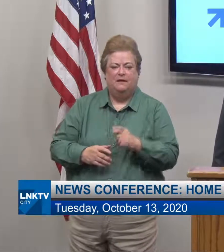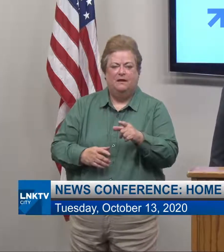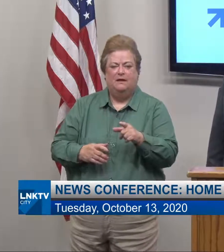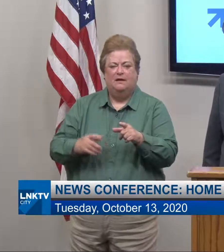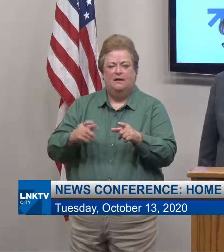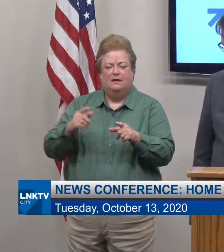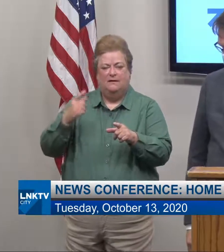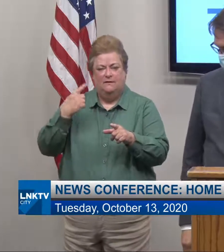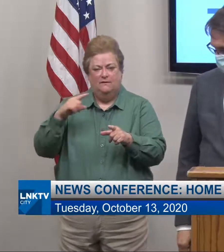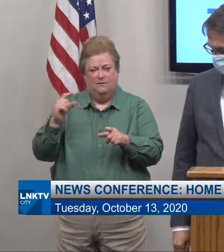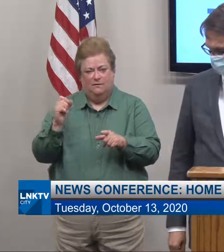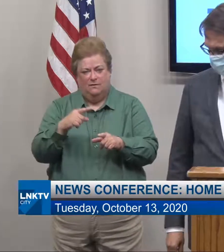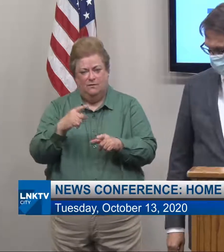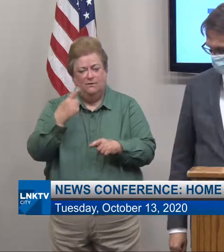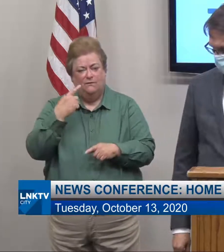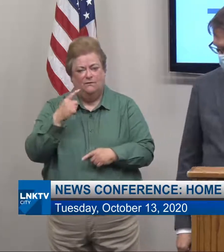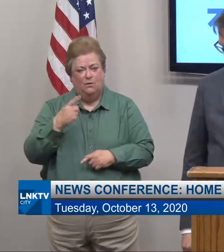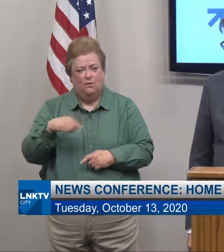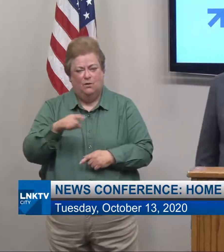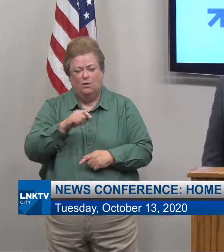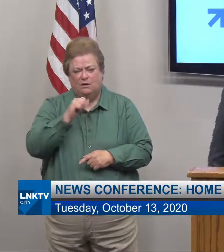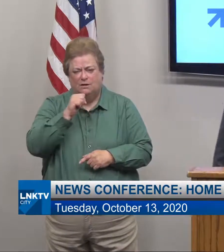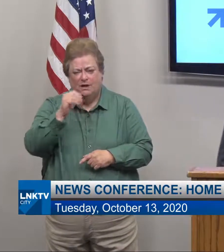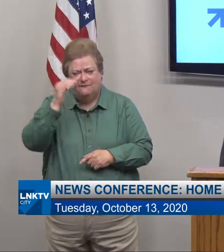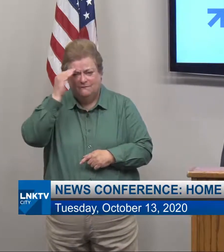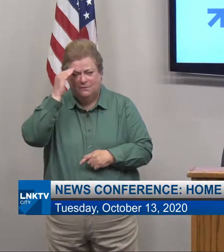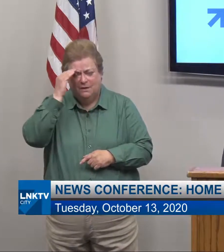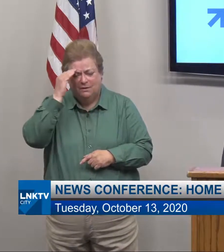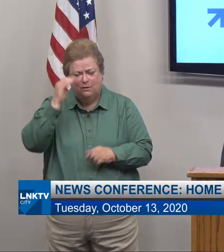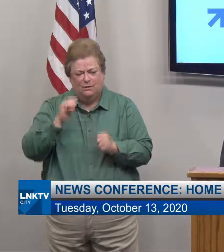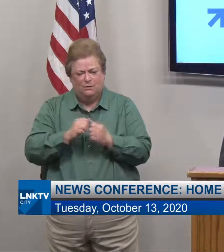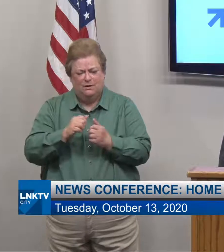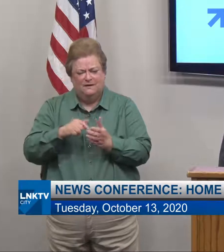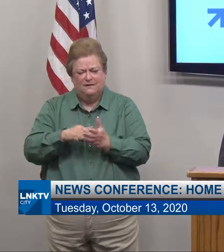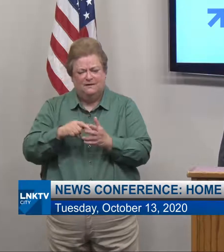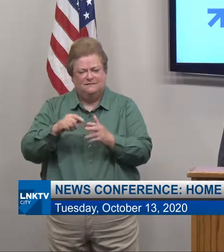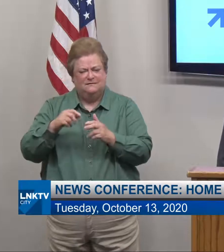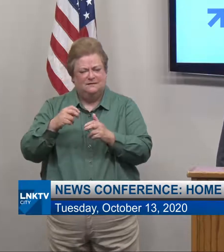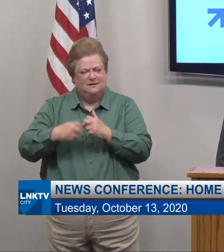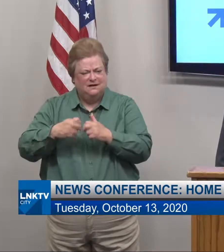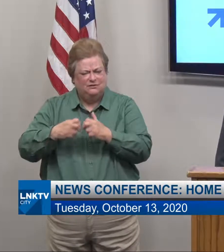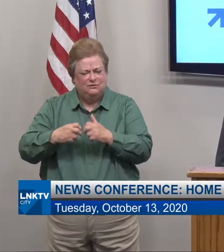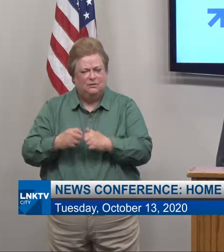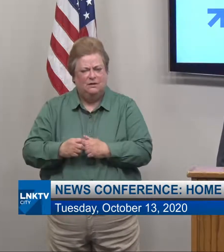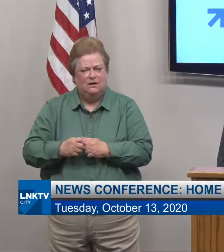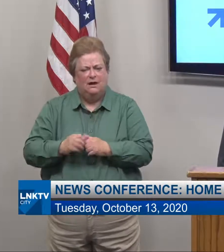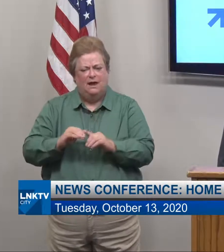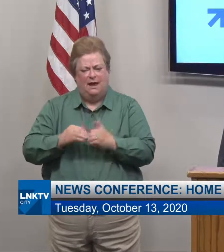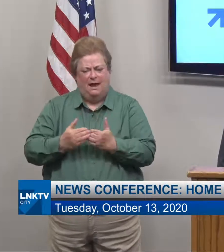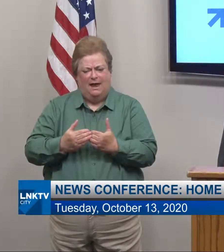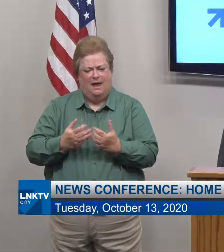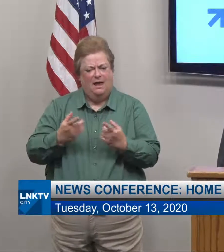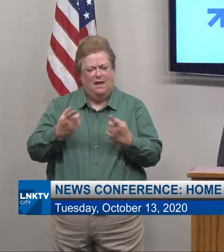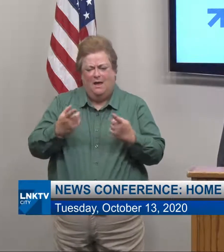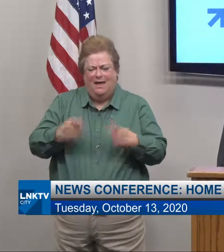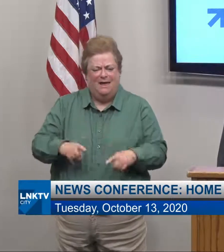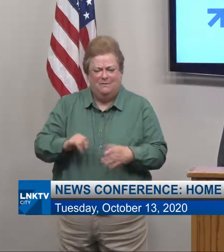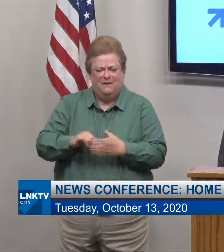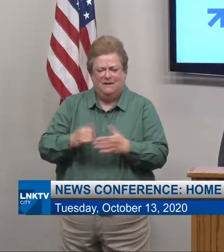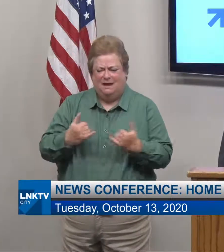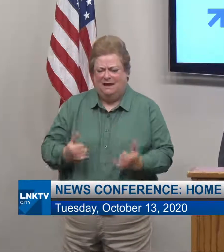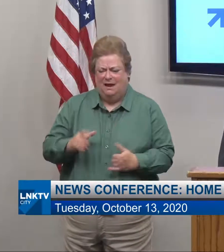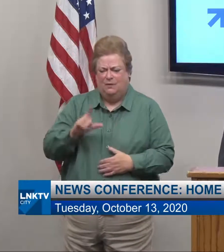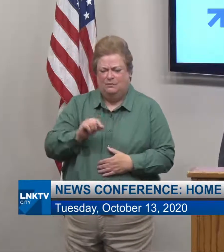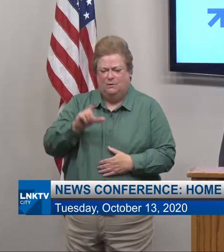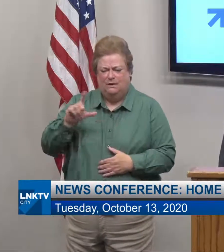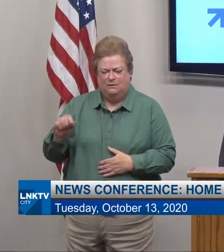that may be unfamiliar or just with this issue, how is it that in 2020 there are still